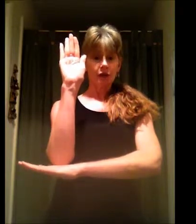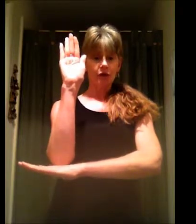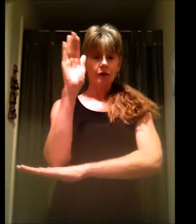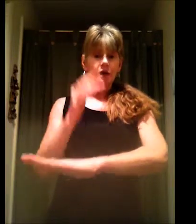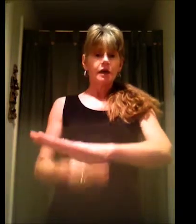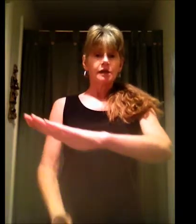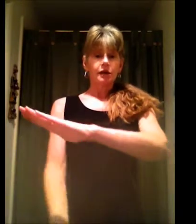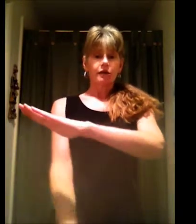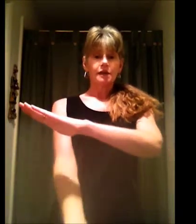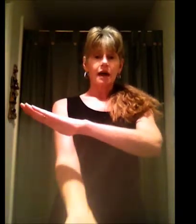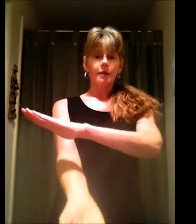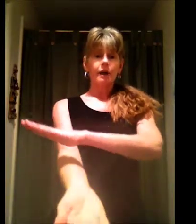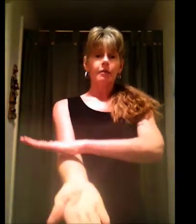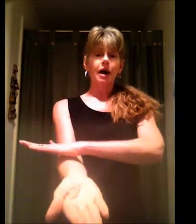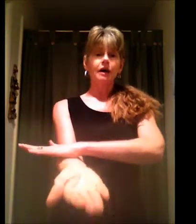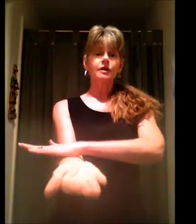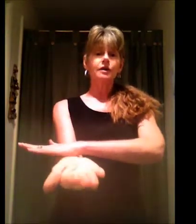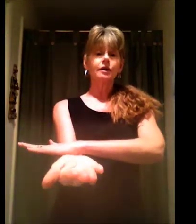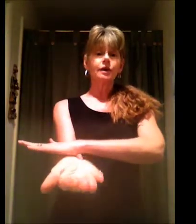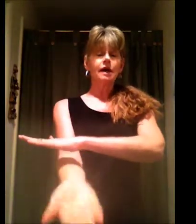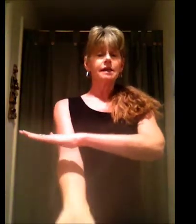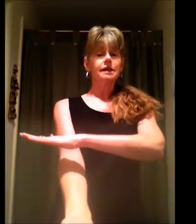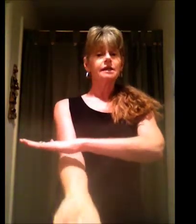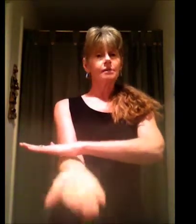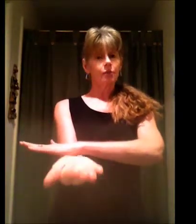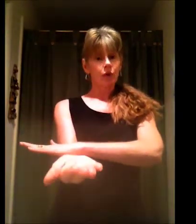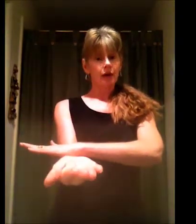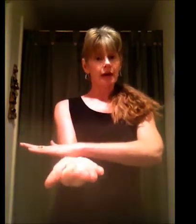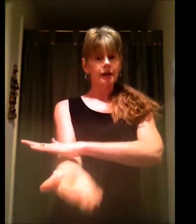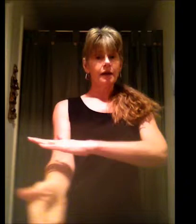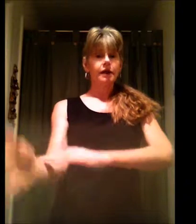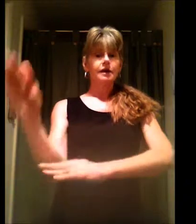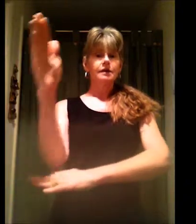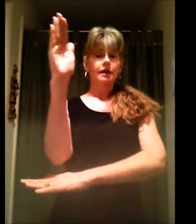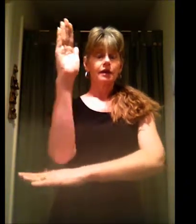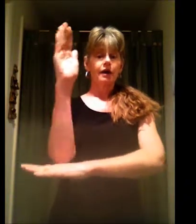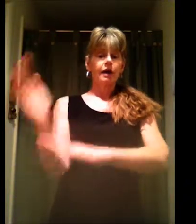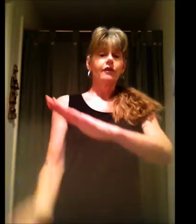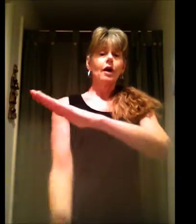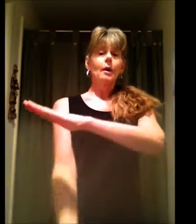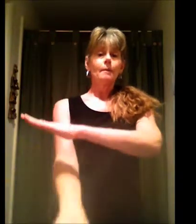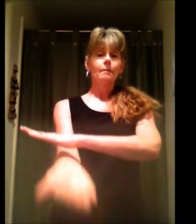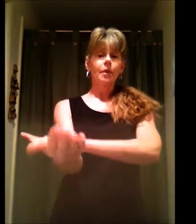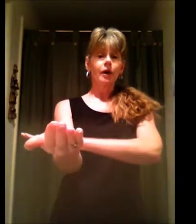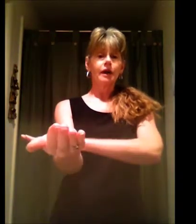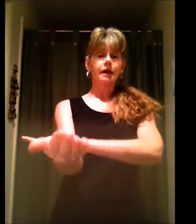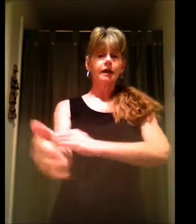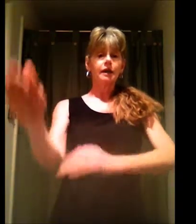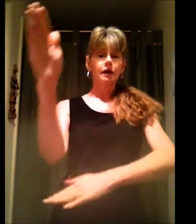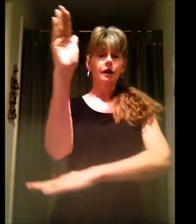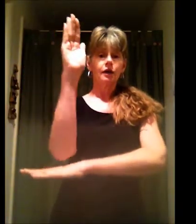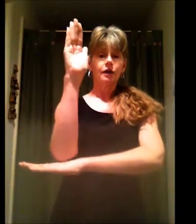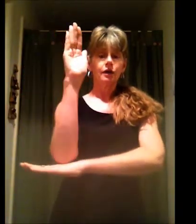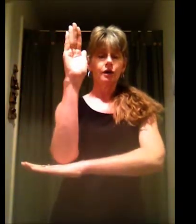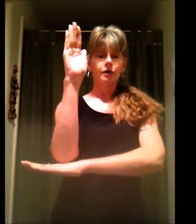noon. So if it's coming up under the horizon, it's morning. So then you have morning,